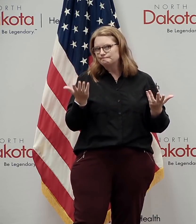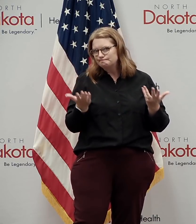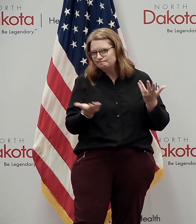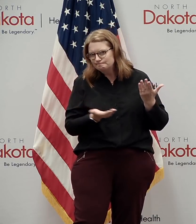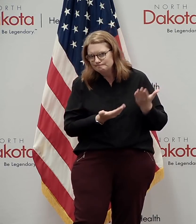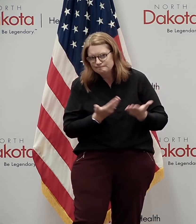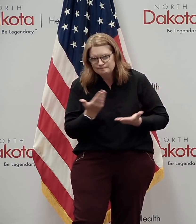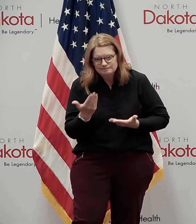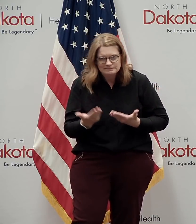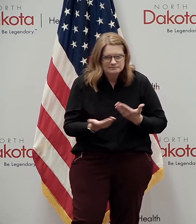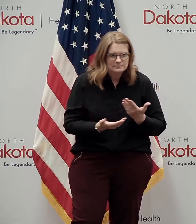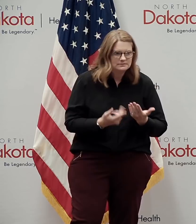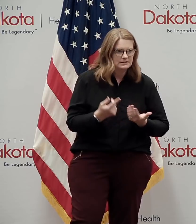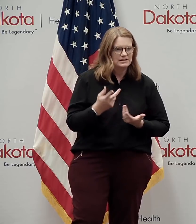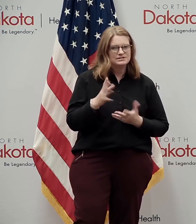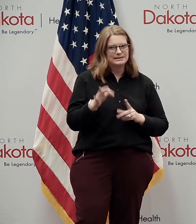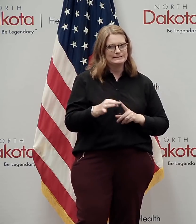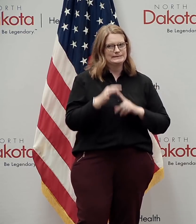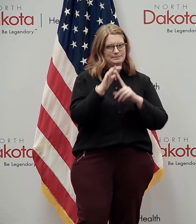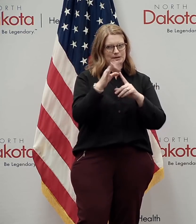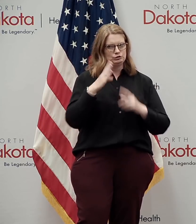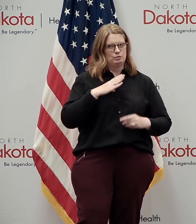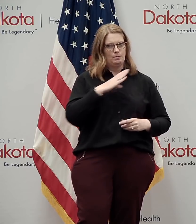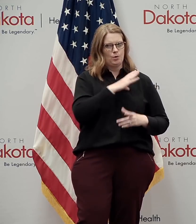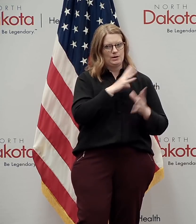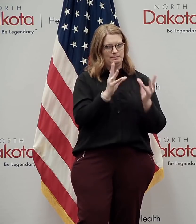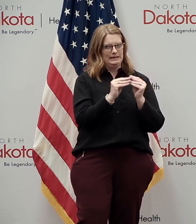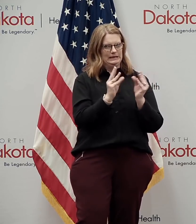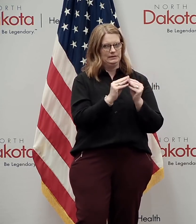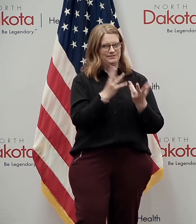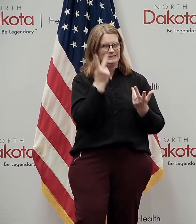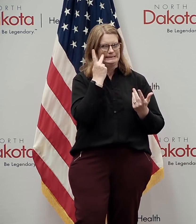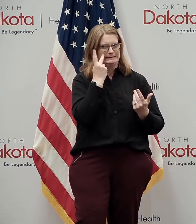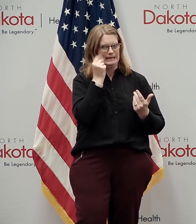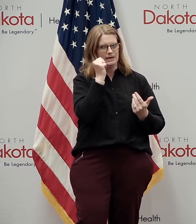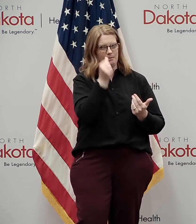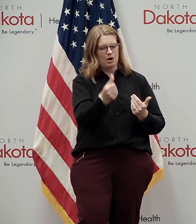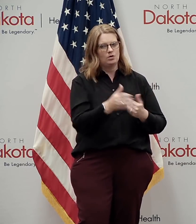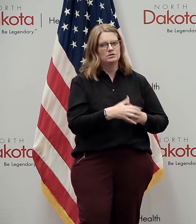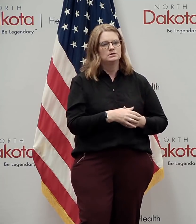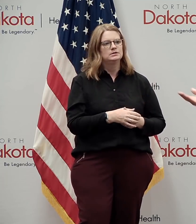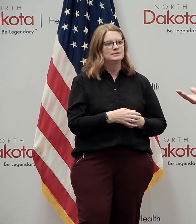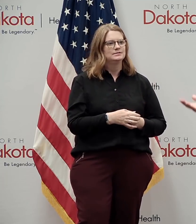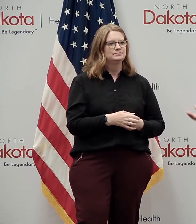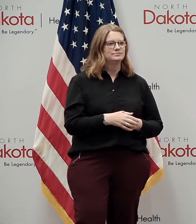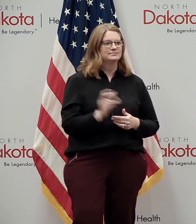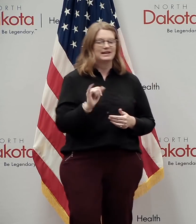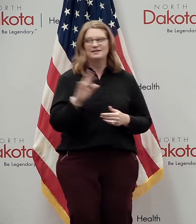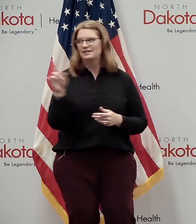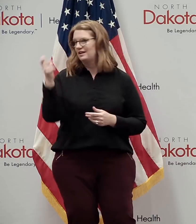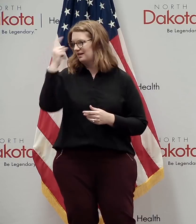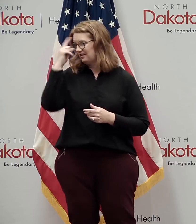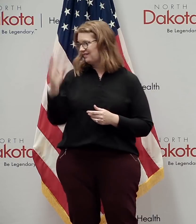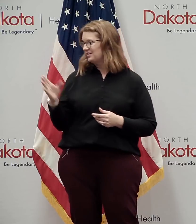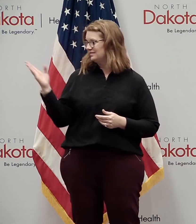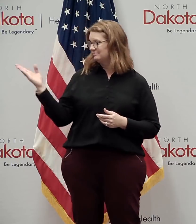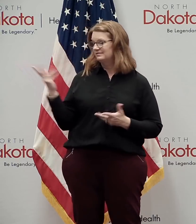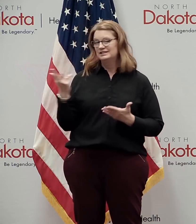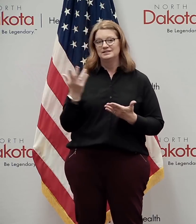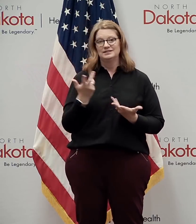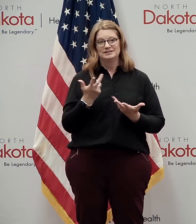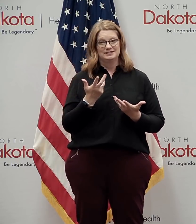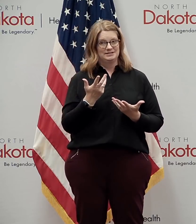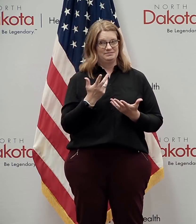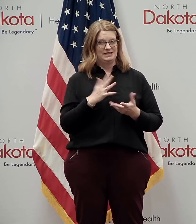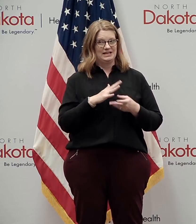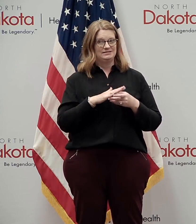you'll have to tune in tomorrow's special board meeting on that topic because we're mindful, much like the governor pointed out, sometimes peer pressure can be